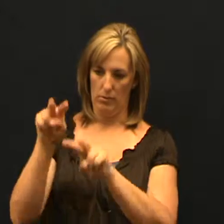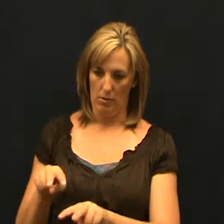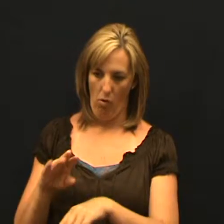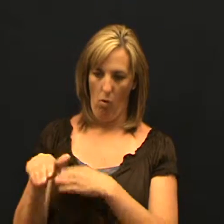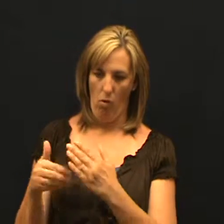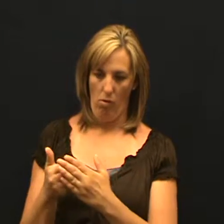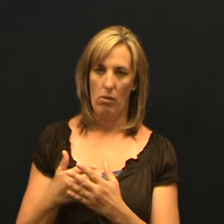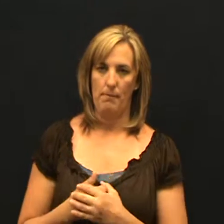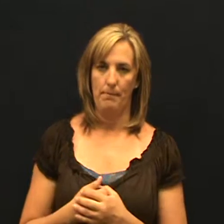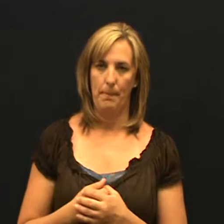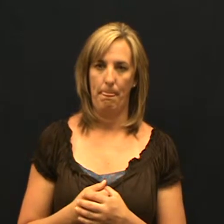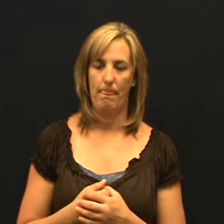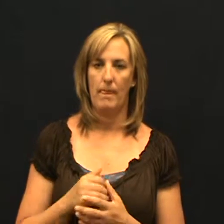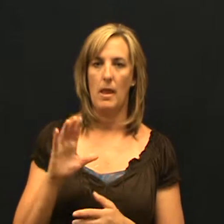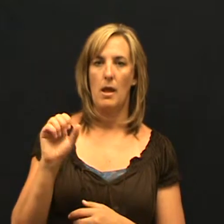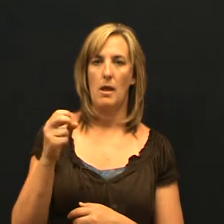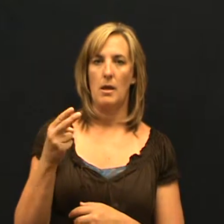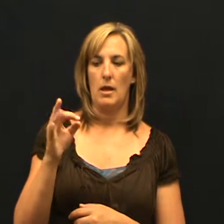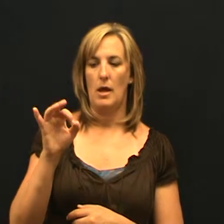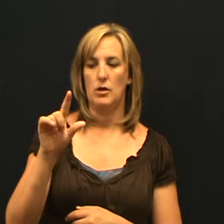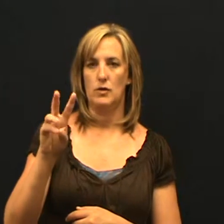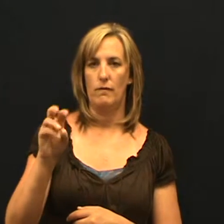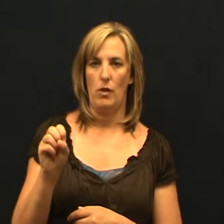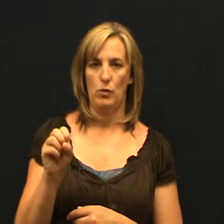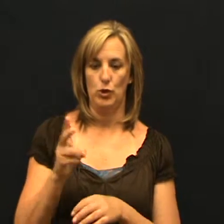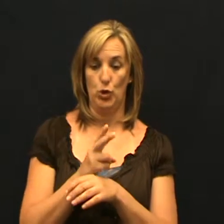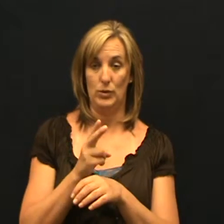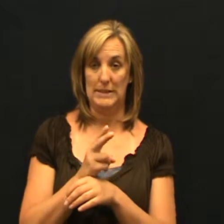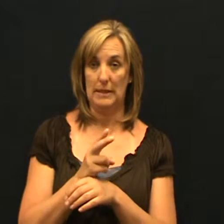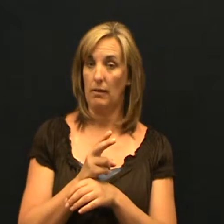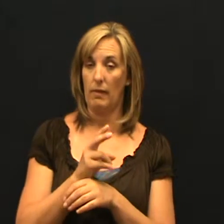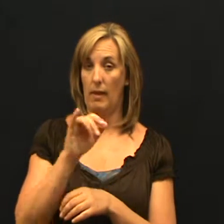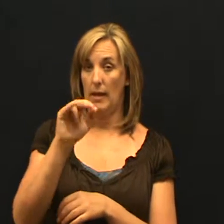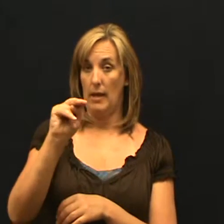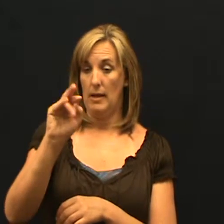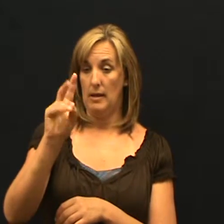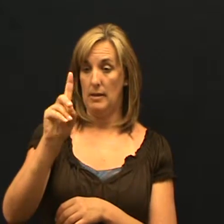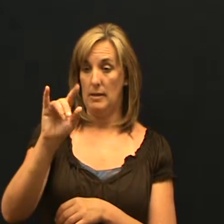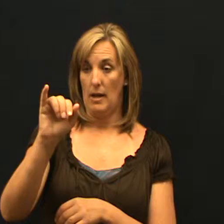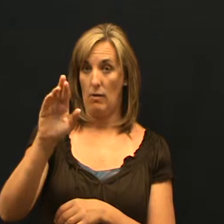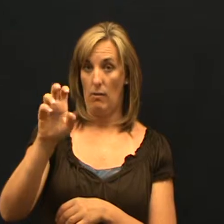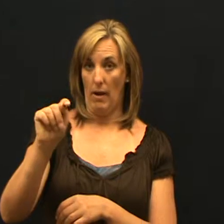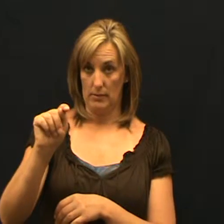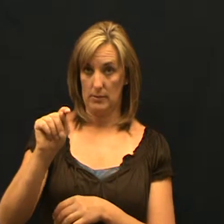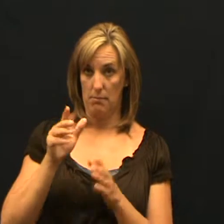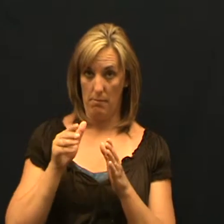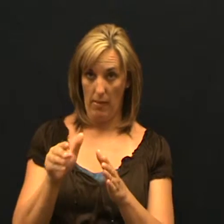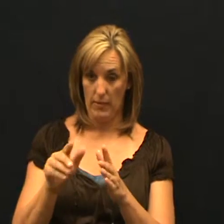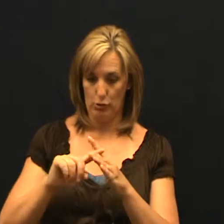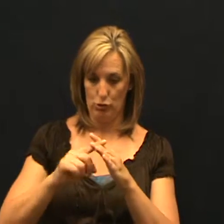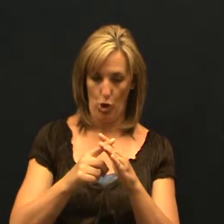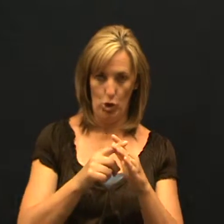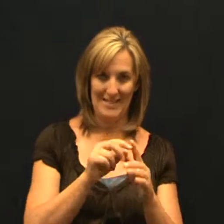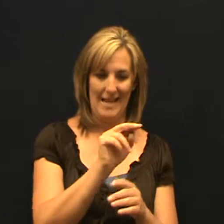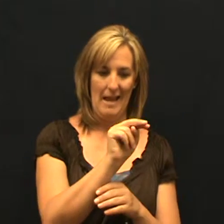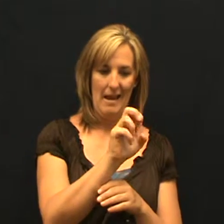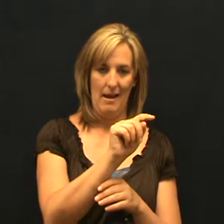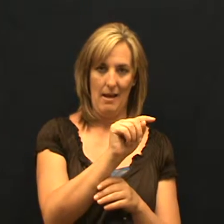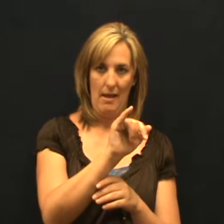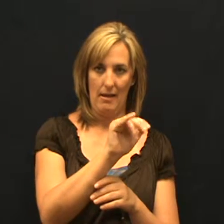operating activities using the indirect method starts with net income and then takes into account changes in current